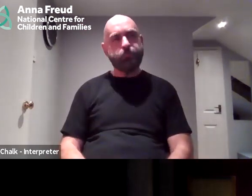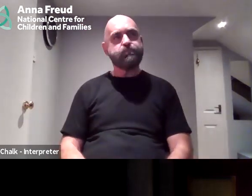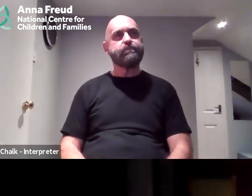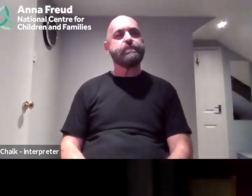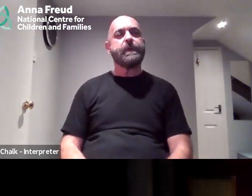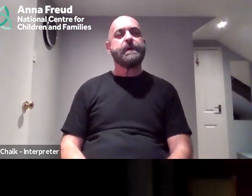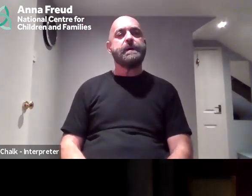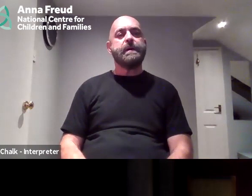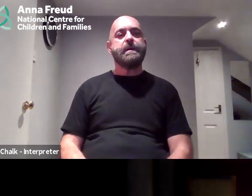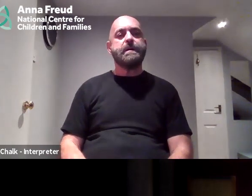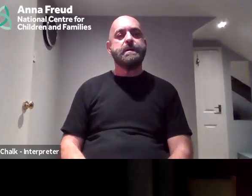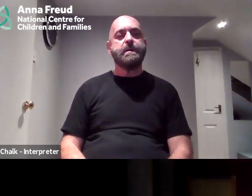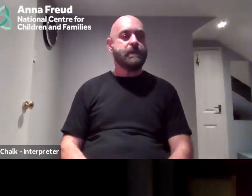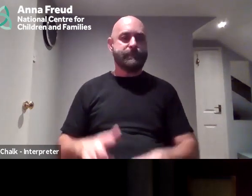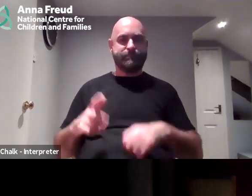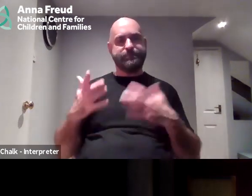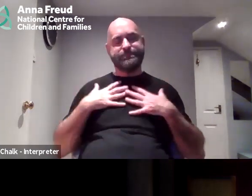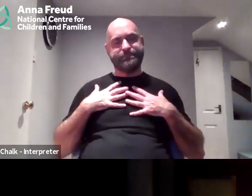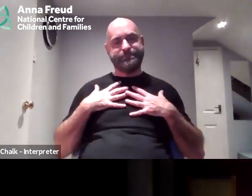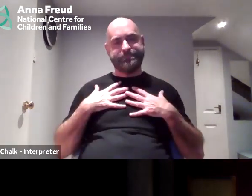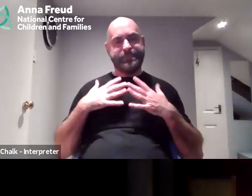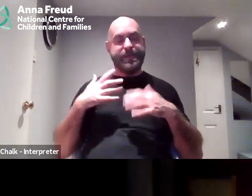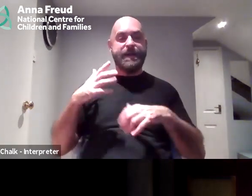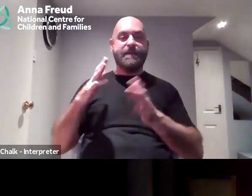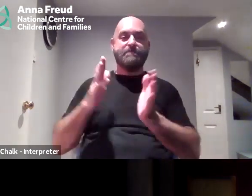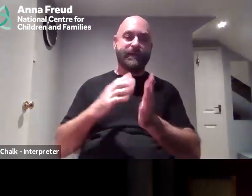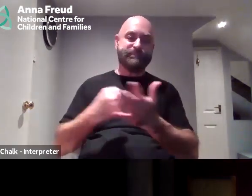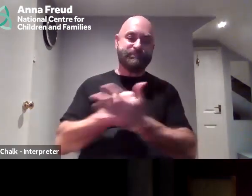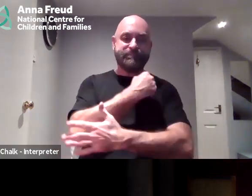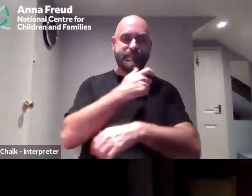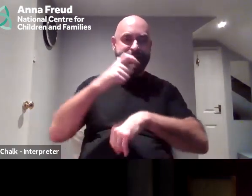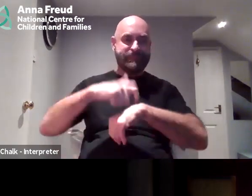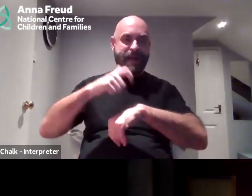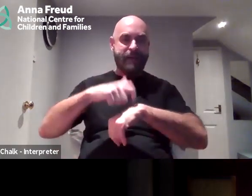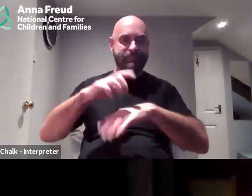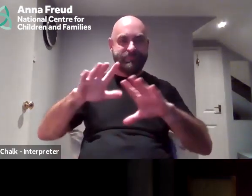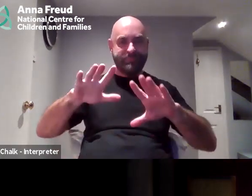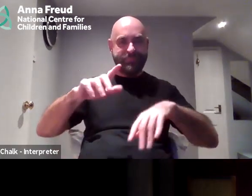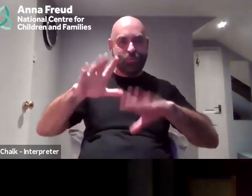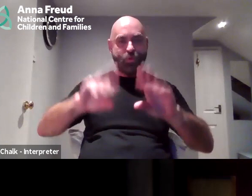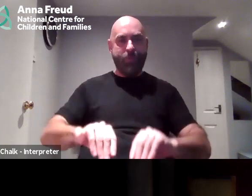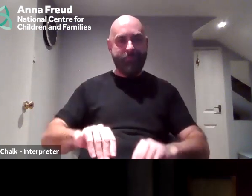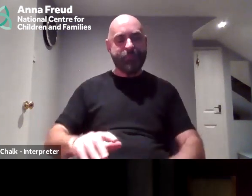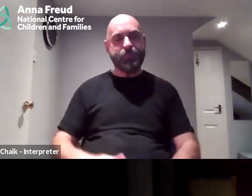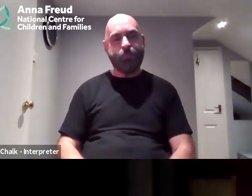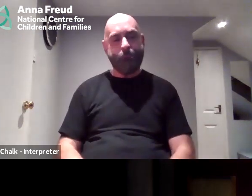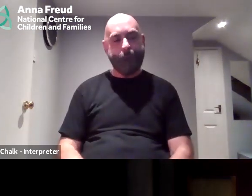Well, Michael, our time is unfortunately drawing to a close.